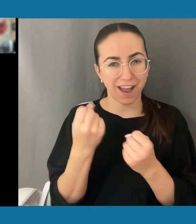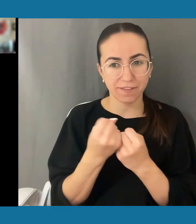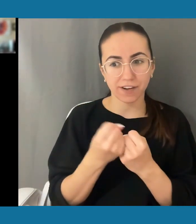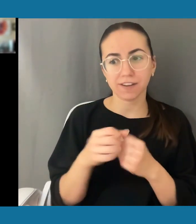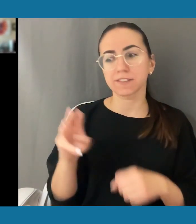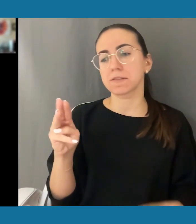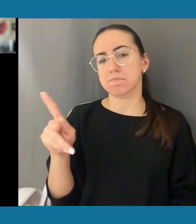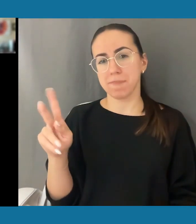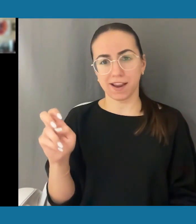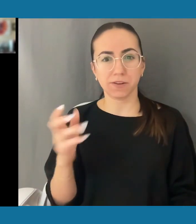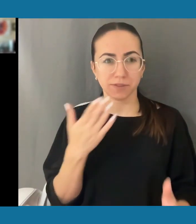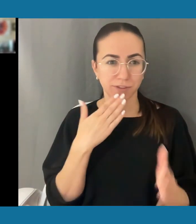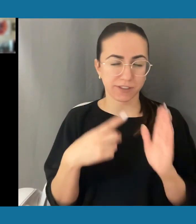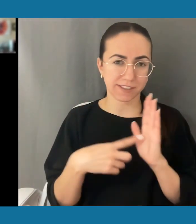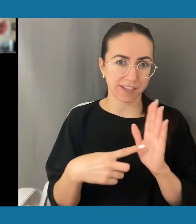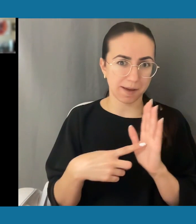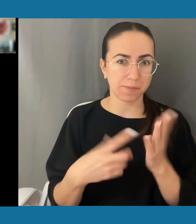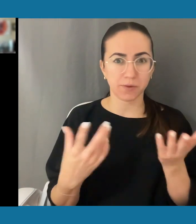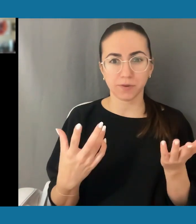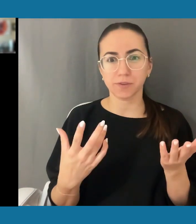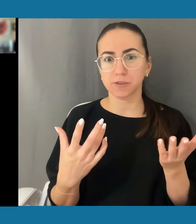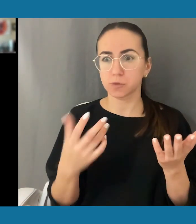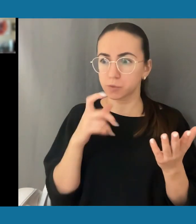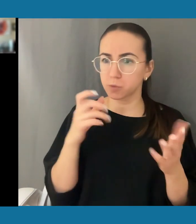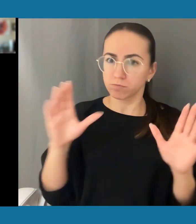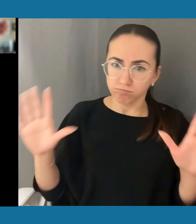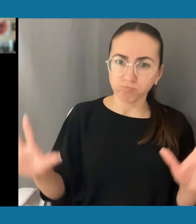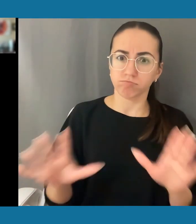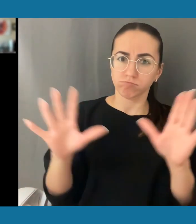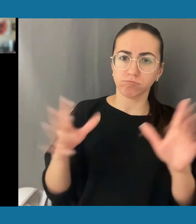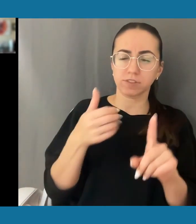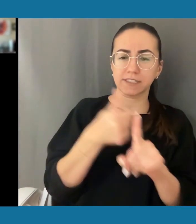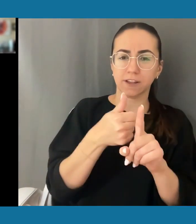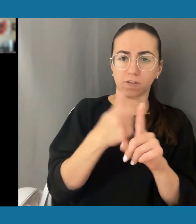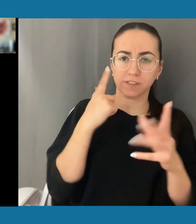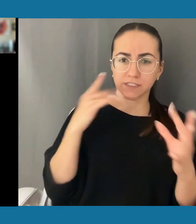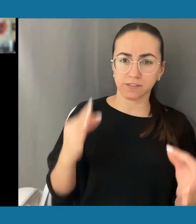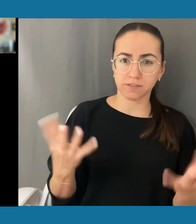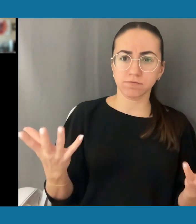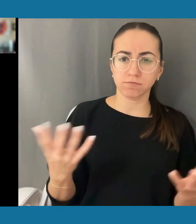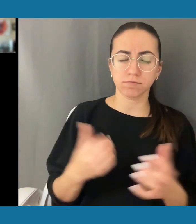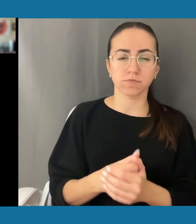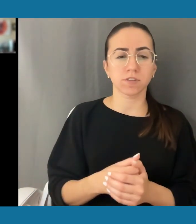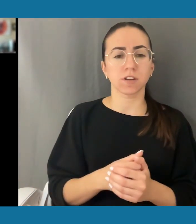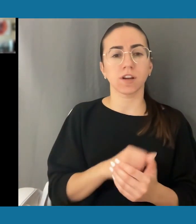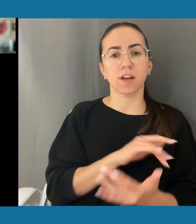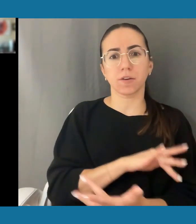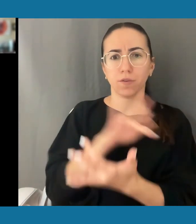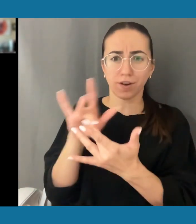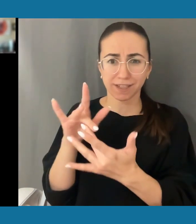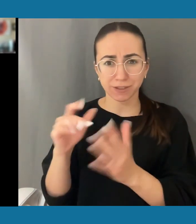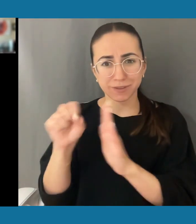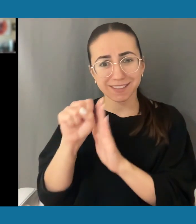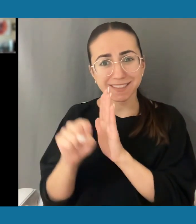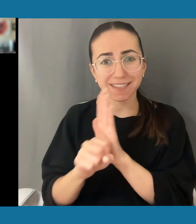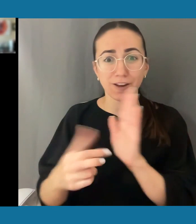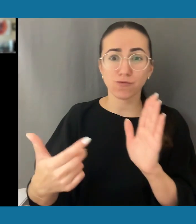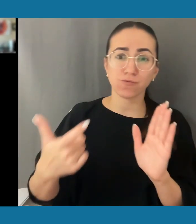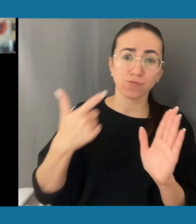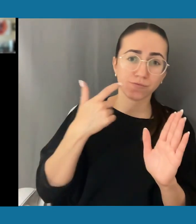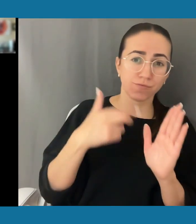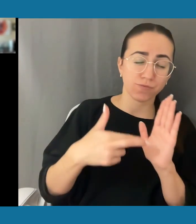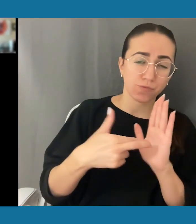supported decision-making, reached out to their state reps and state senators, and really helped us kind of get the